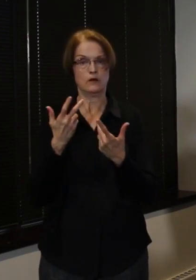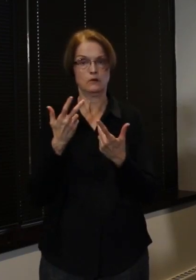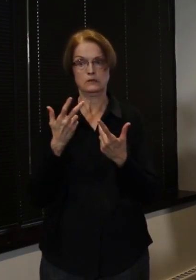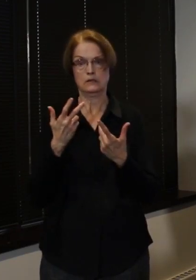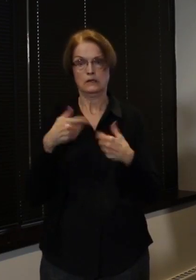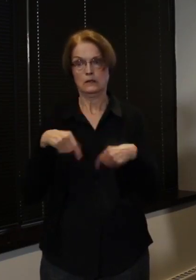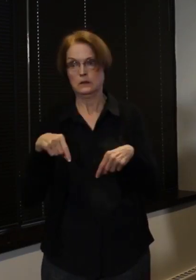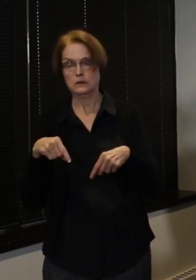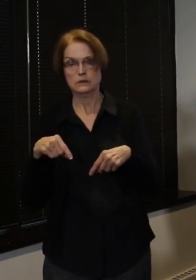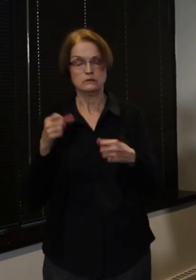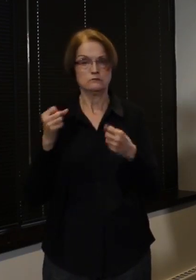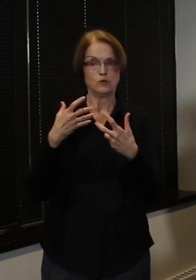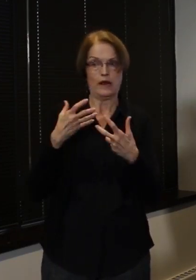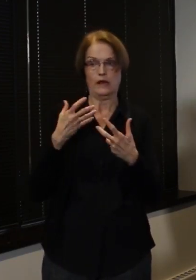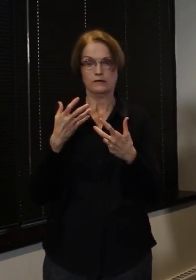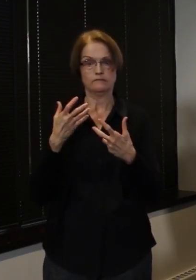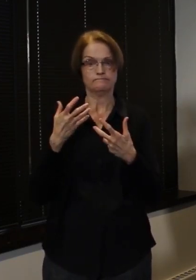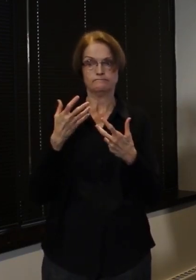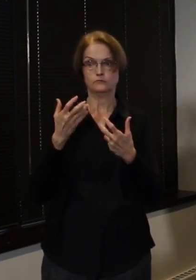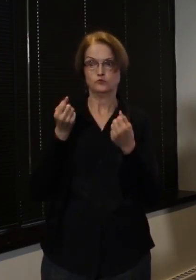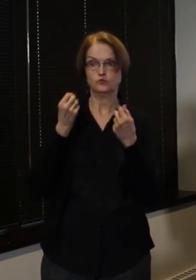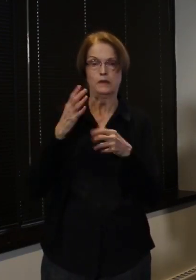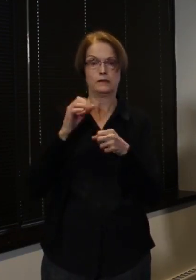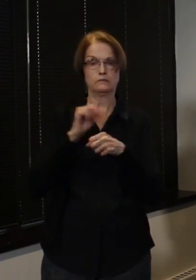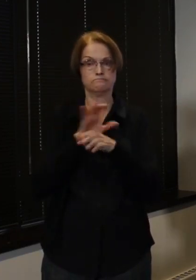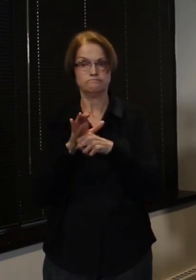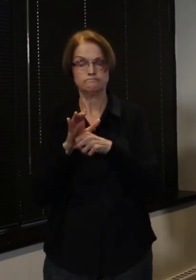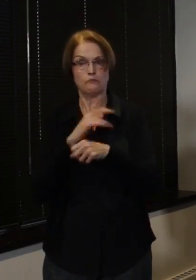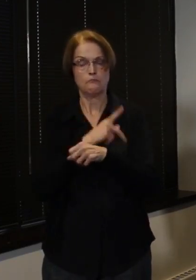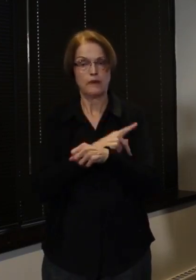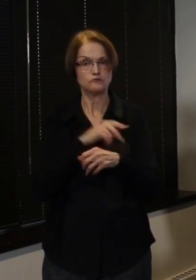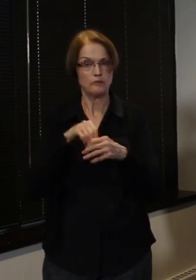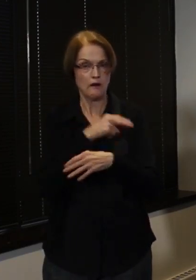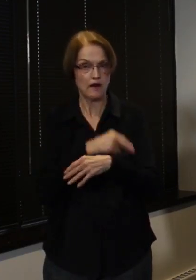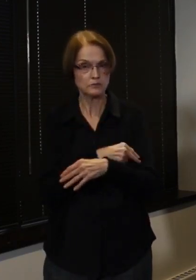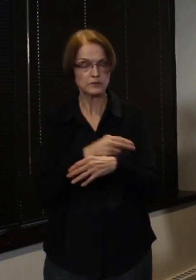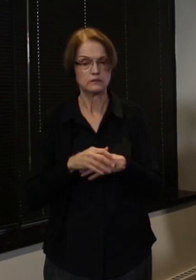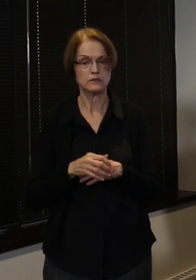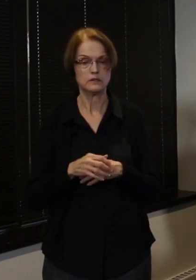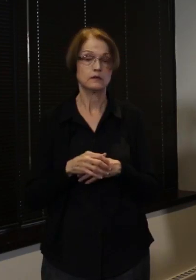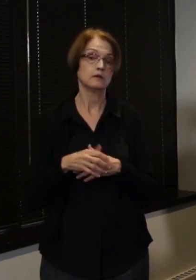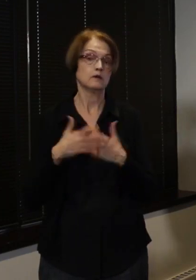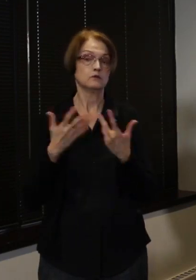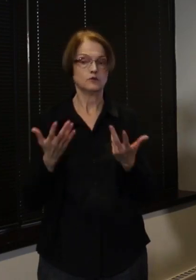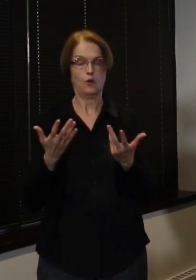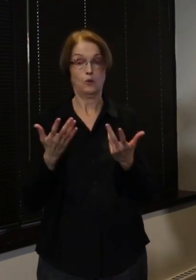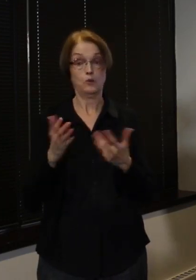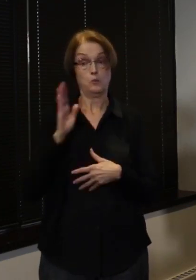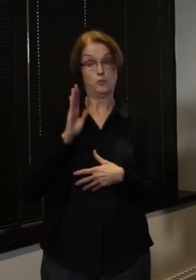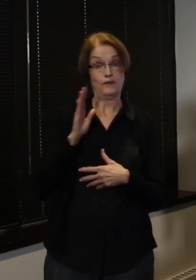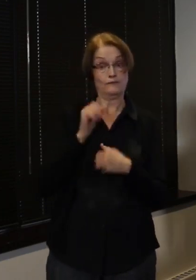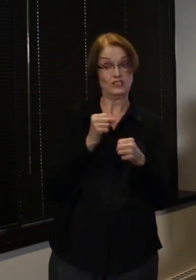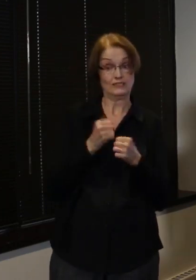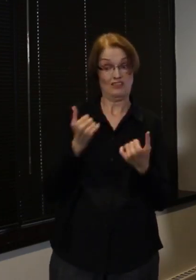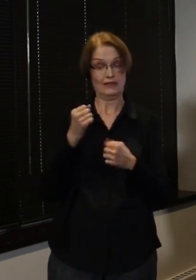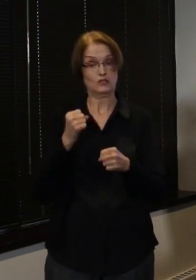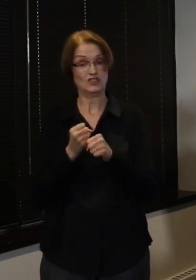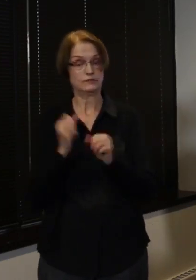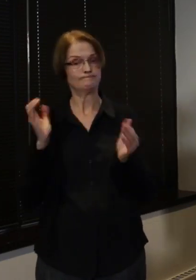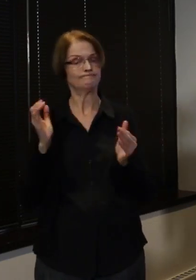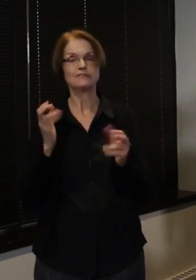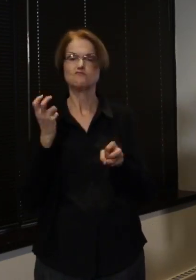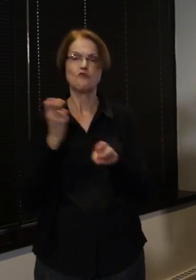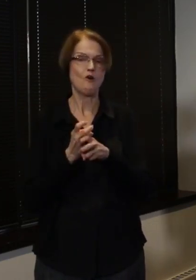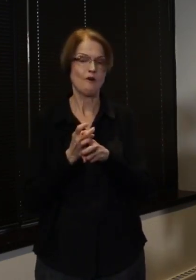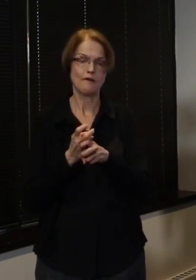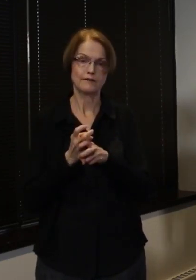high volume of COVID patients that we're seeing. And so it makes it difficult then to compare previous census numbers to what we're seeing this